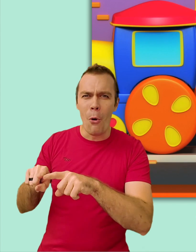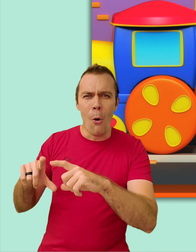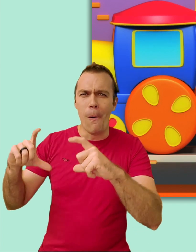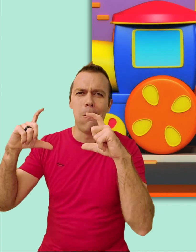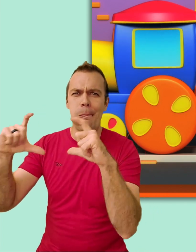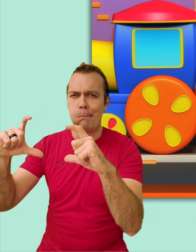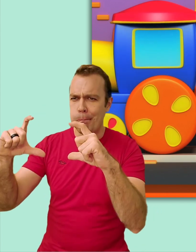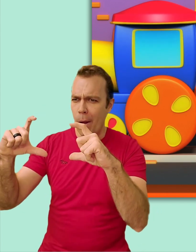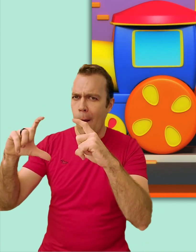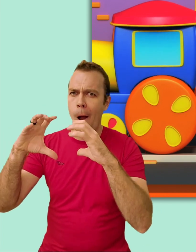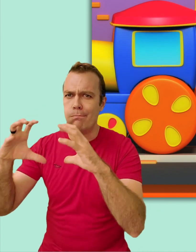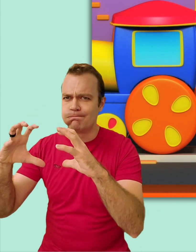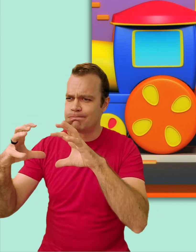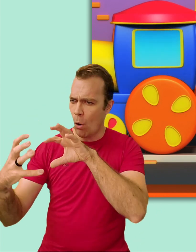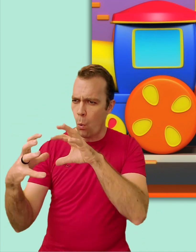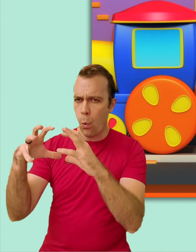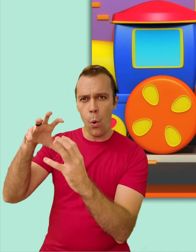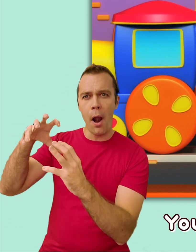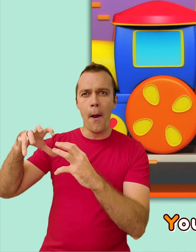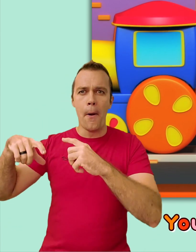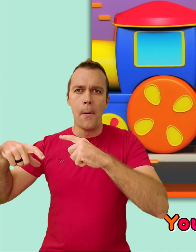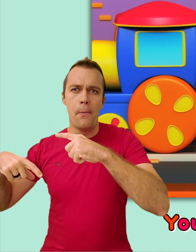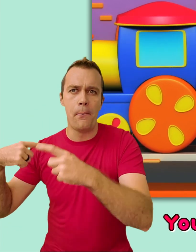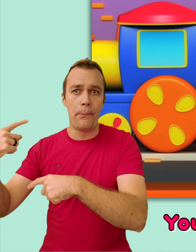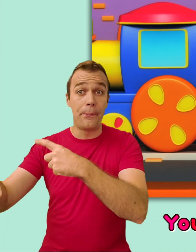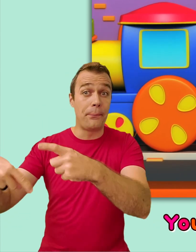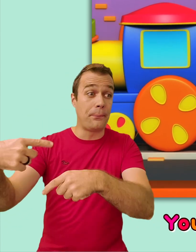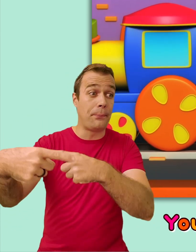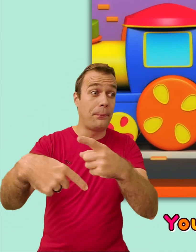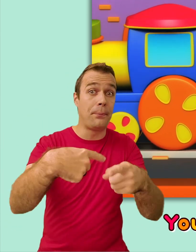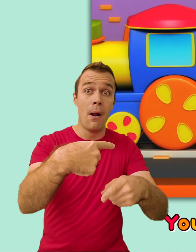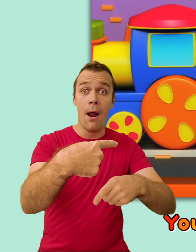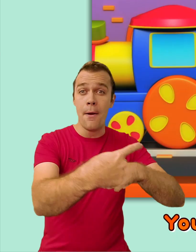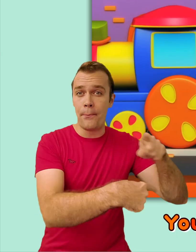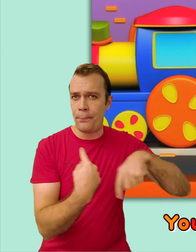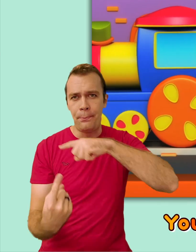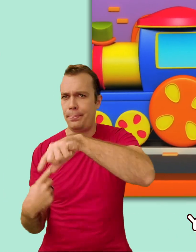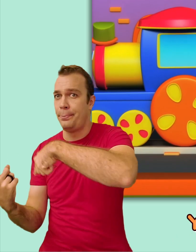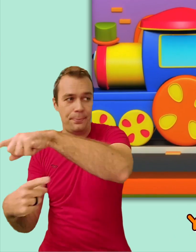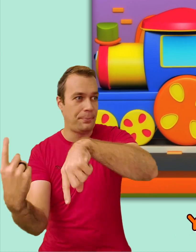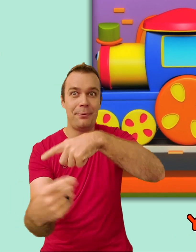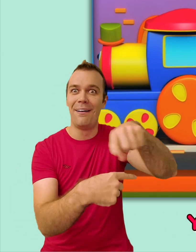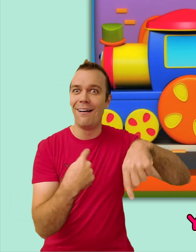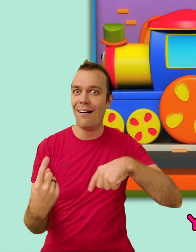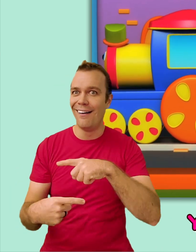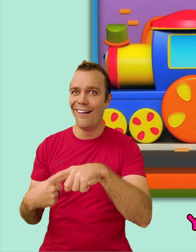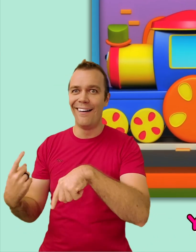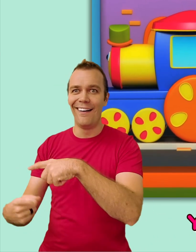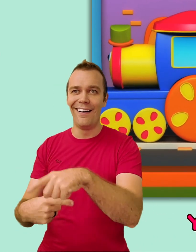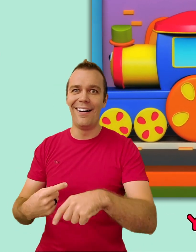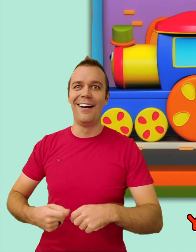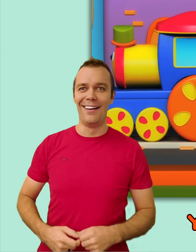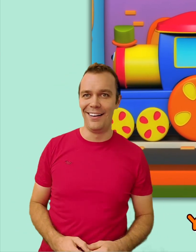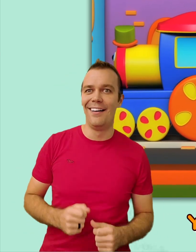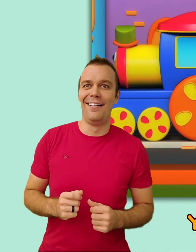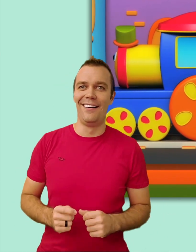Circle, you're so round and round and round. You can roll on the ground, you can roll